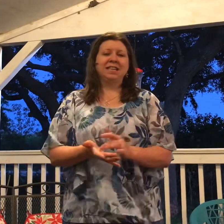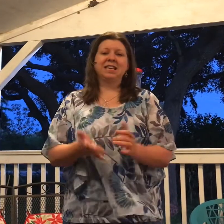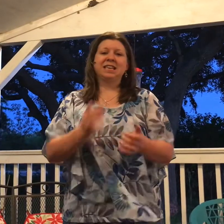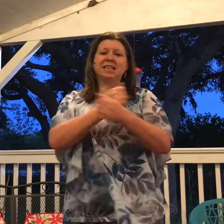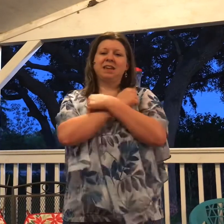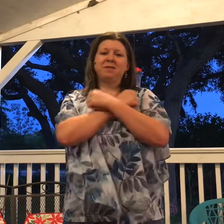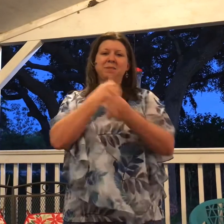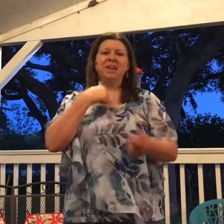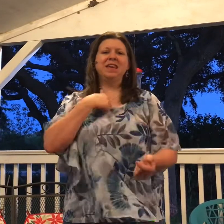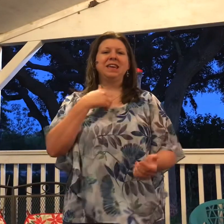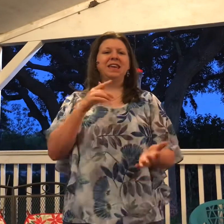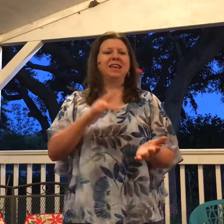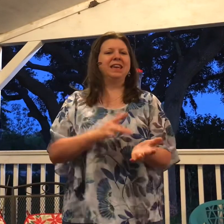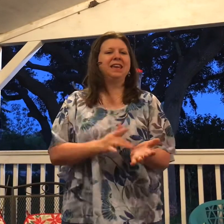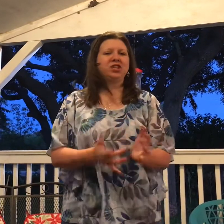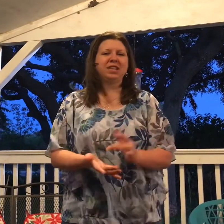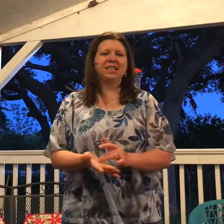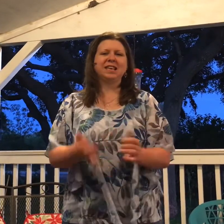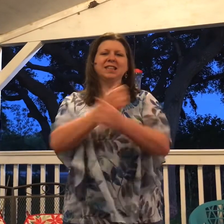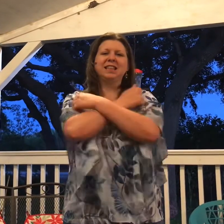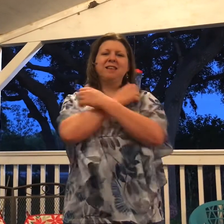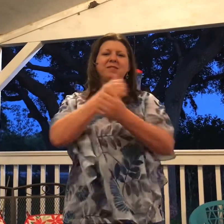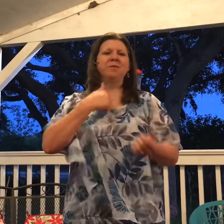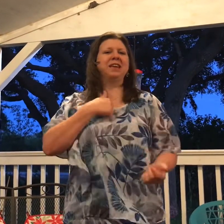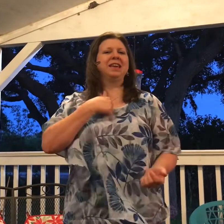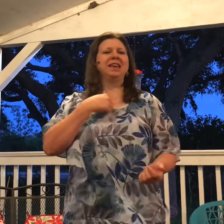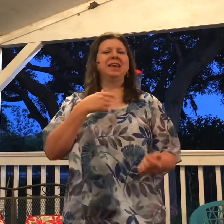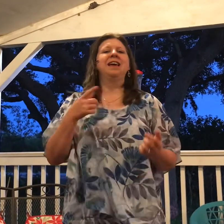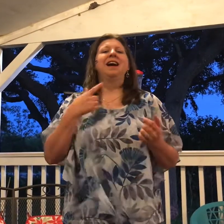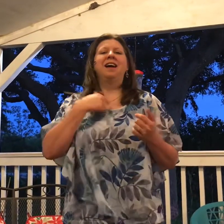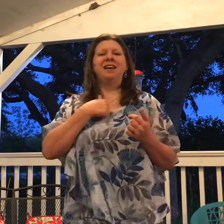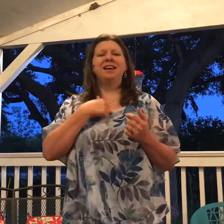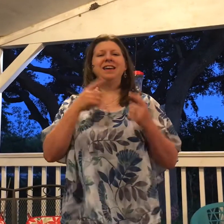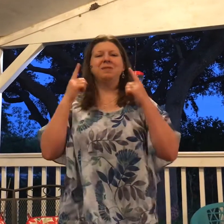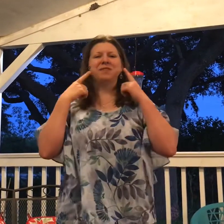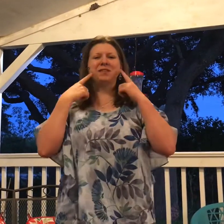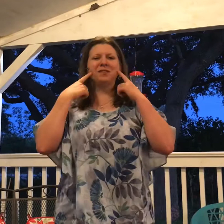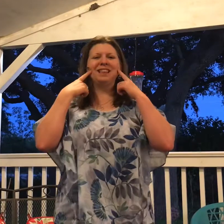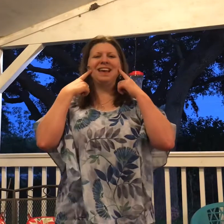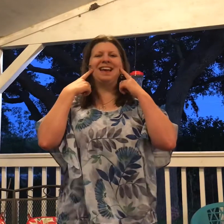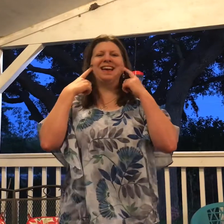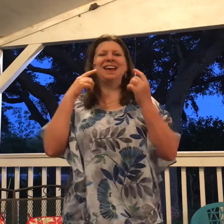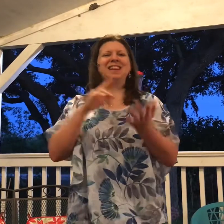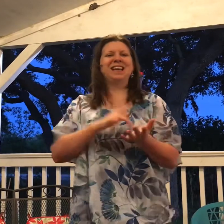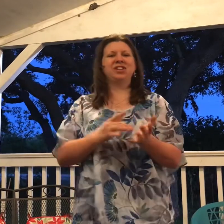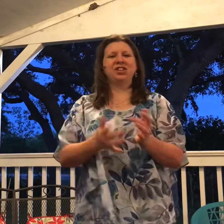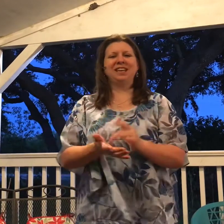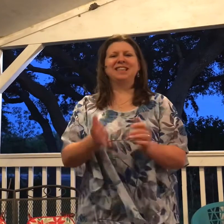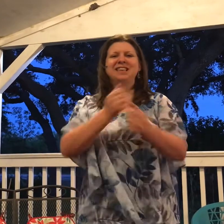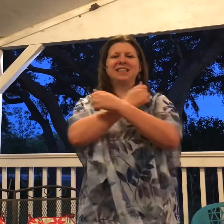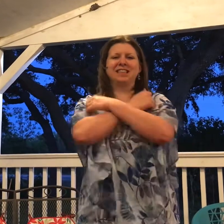Jesus loves me, Jesus loves me. I am so glad that Jesus loves